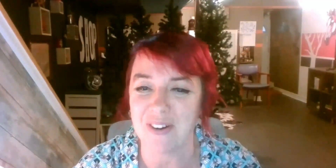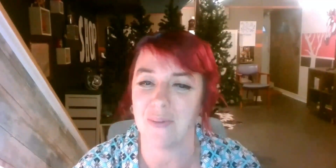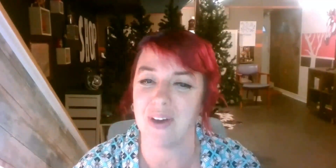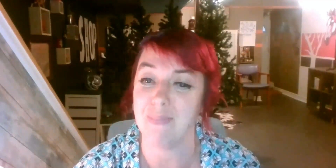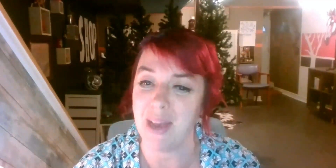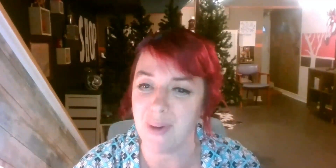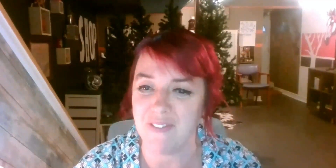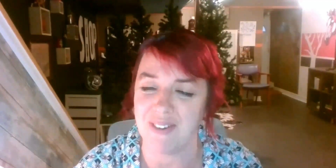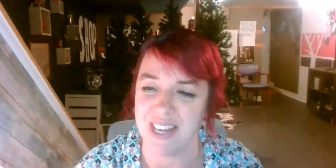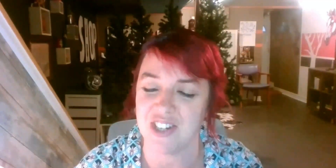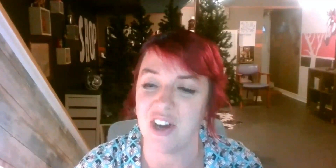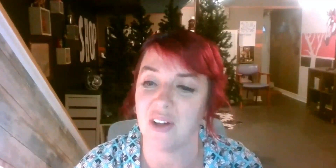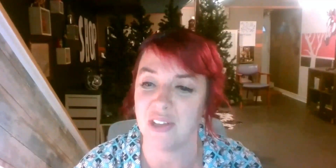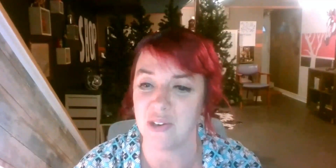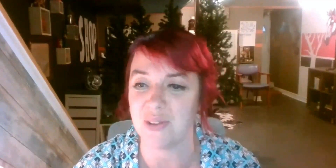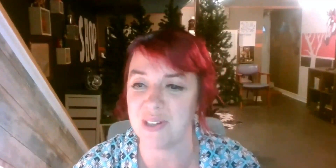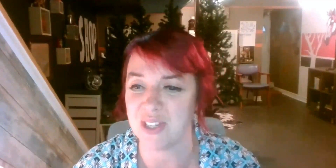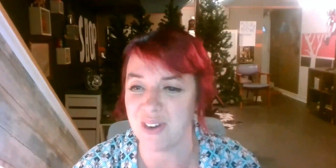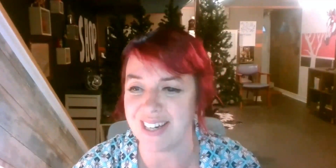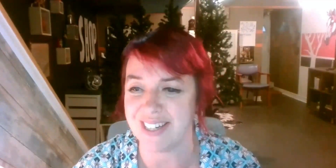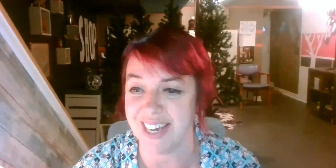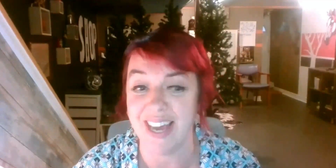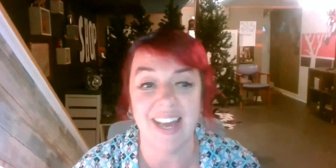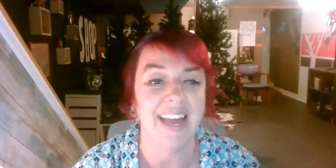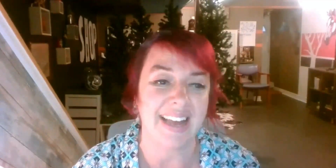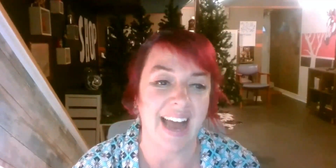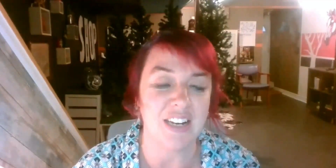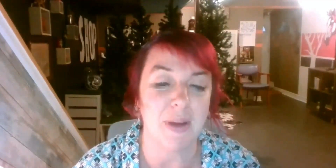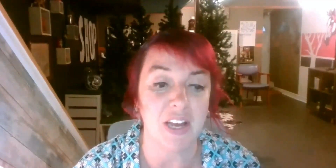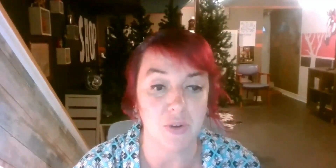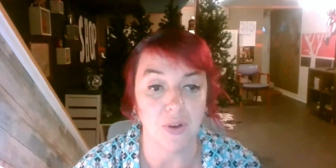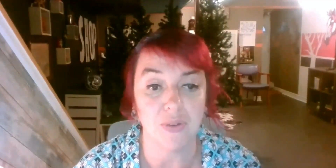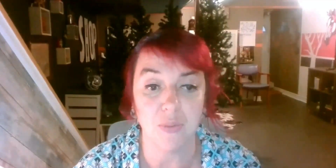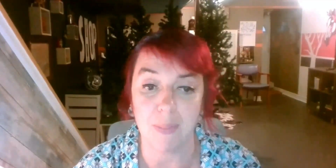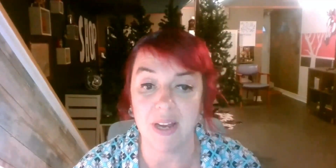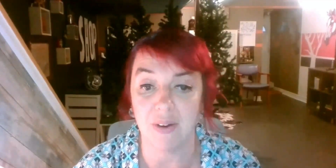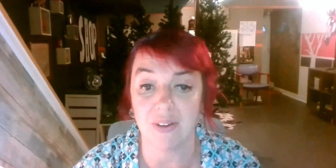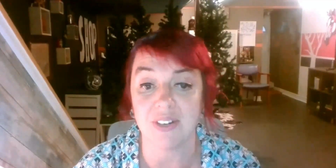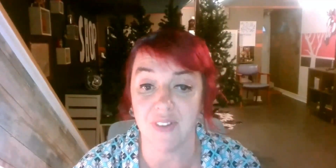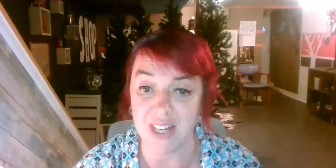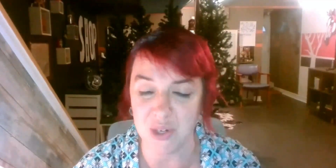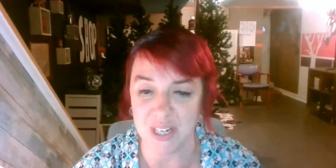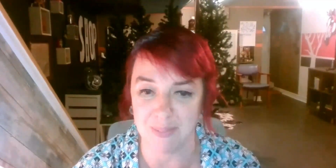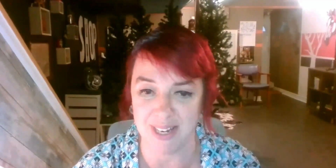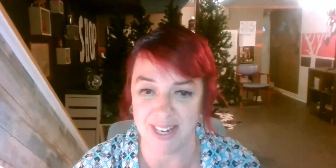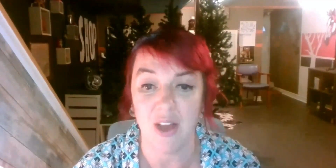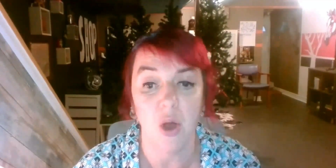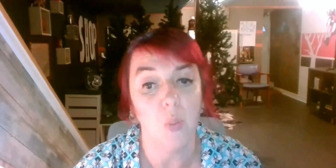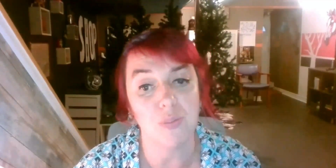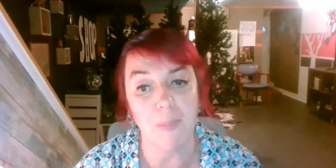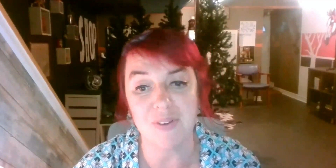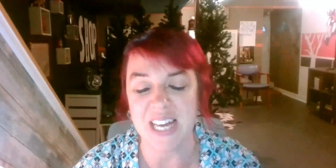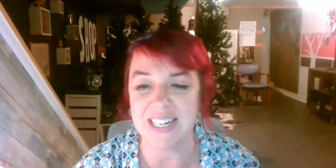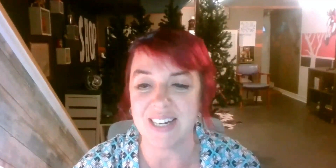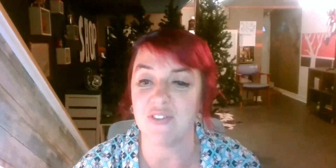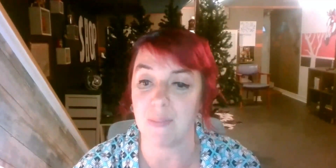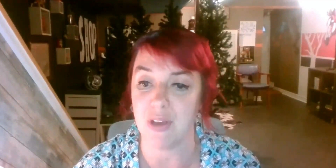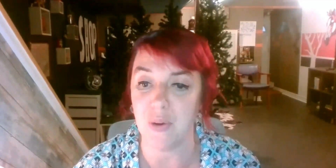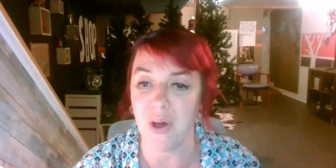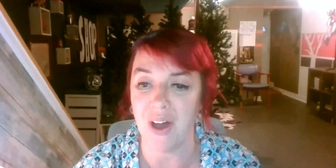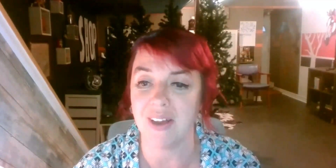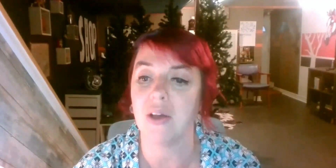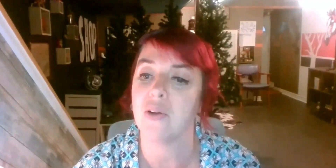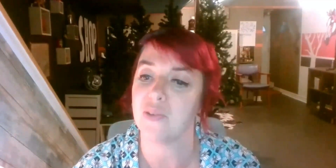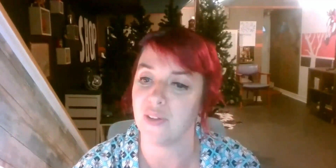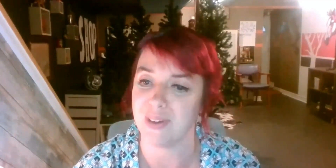continue to partner with Makeway Foundation on the Northern Strategy, guided by a Northern Women and Girls Advisory Committee with representatives